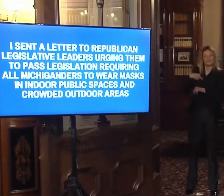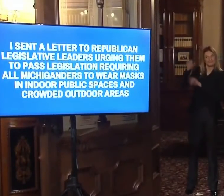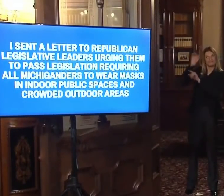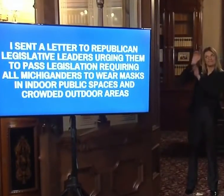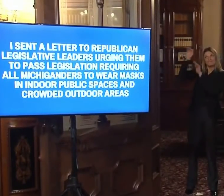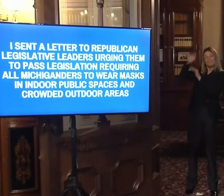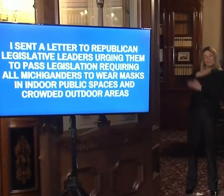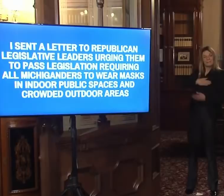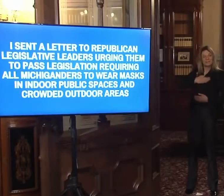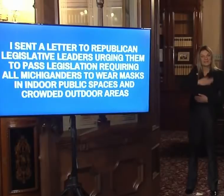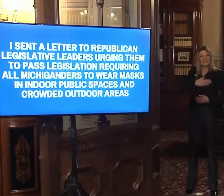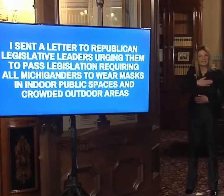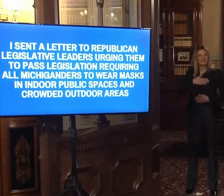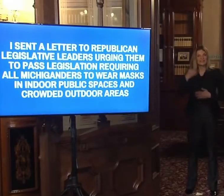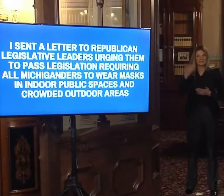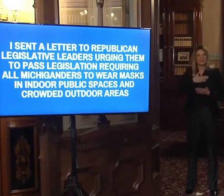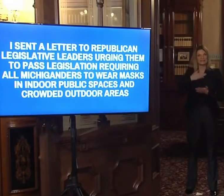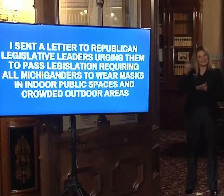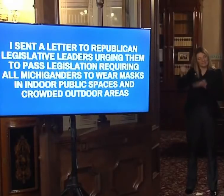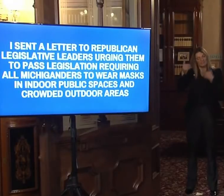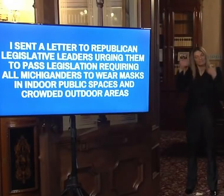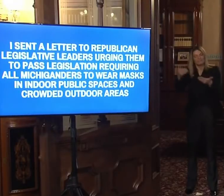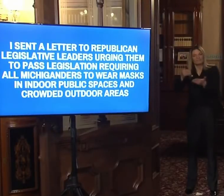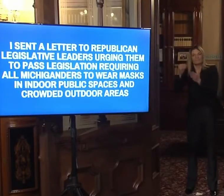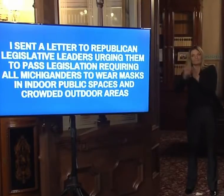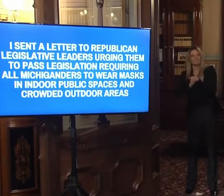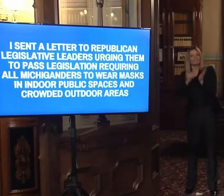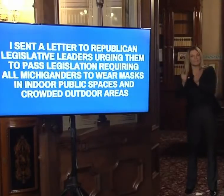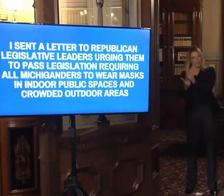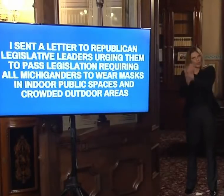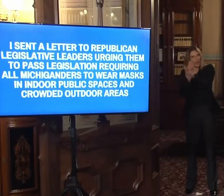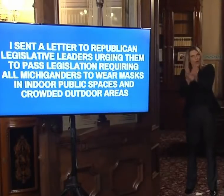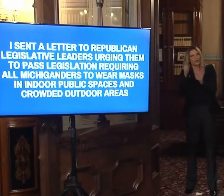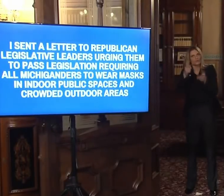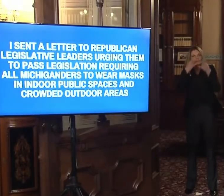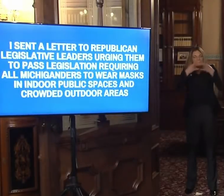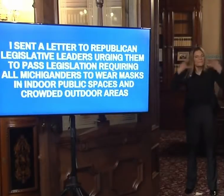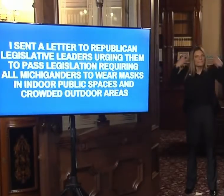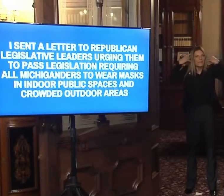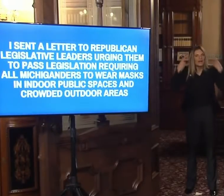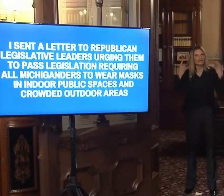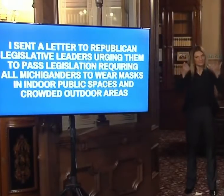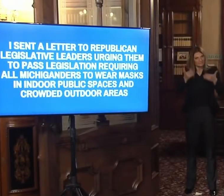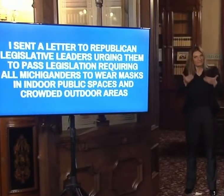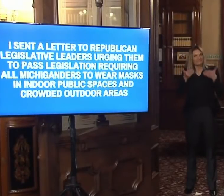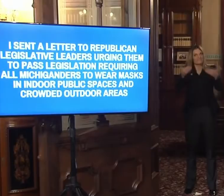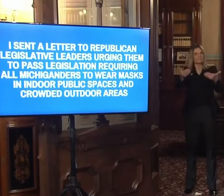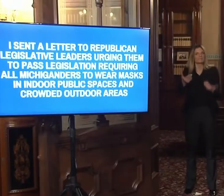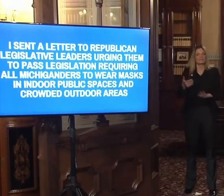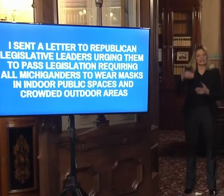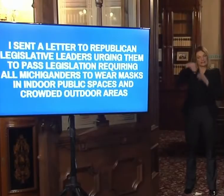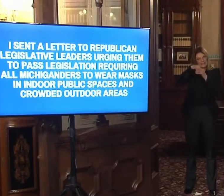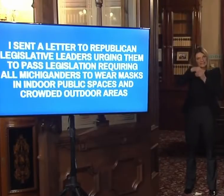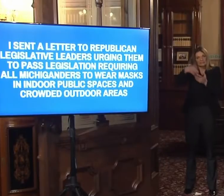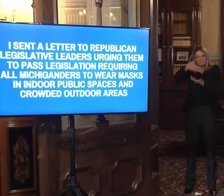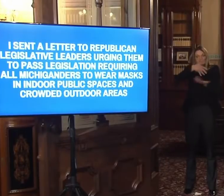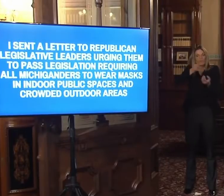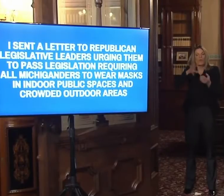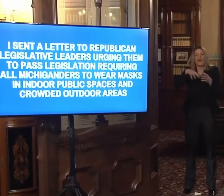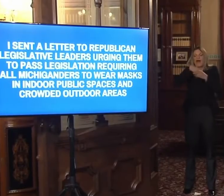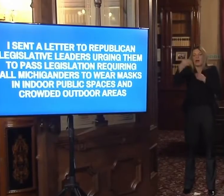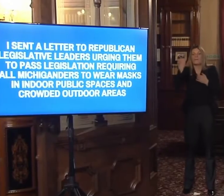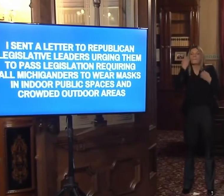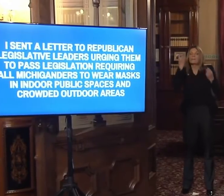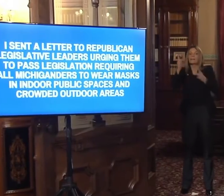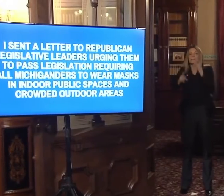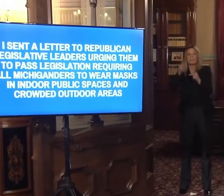legislation that requires Michiganders to wear masks in indoor places and crowded outdoor areas. I